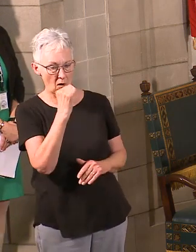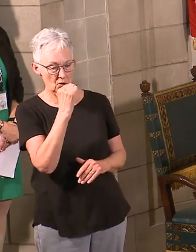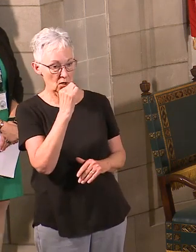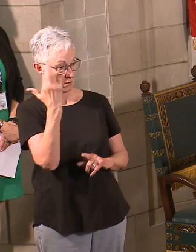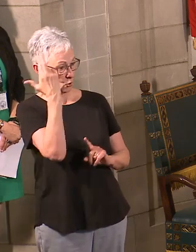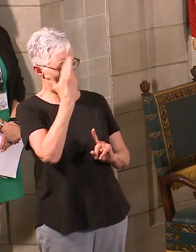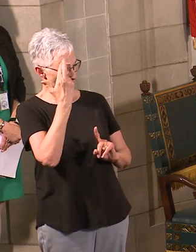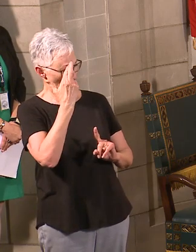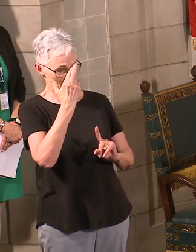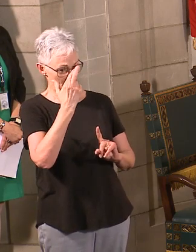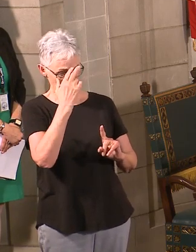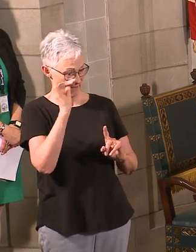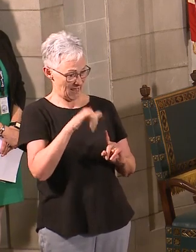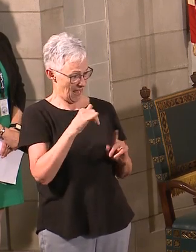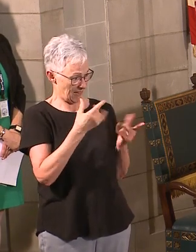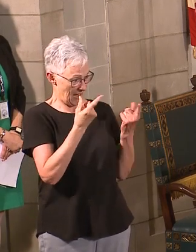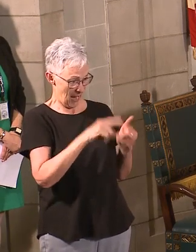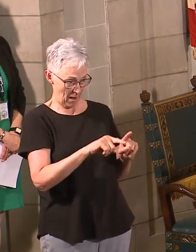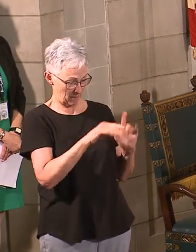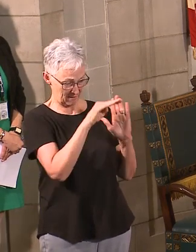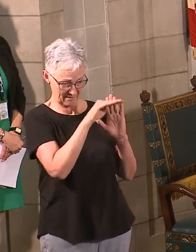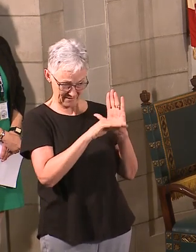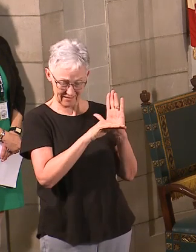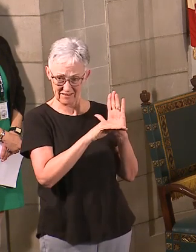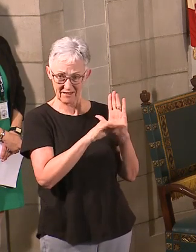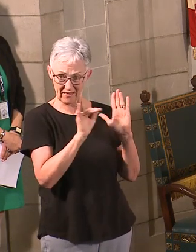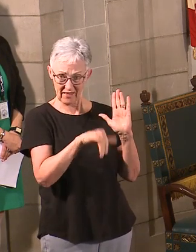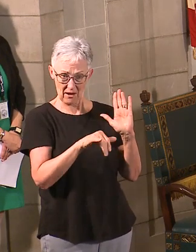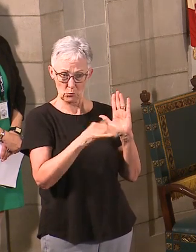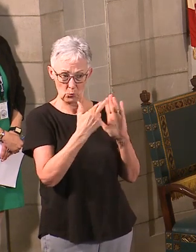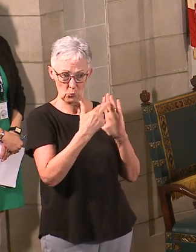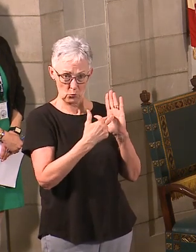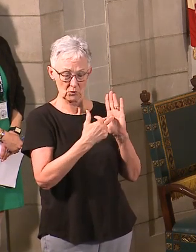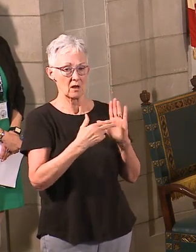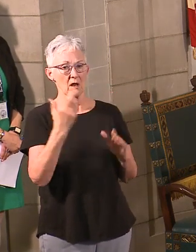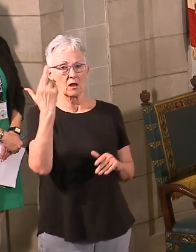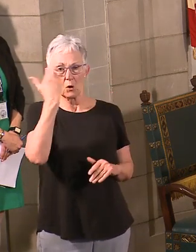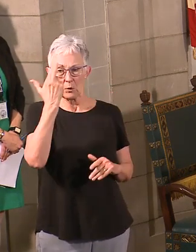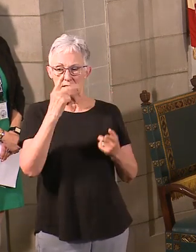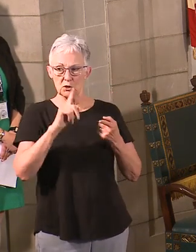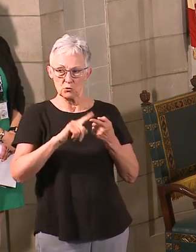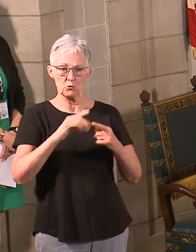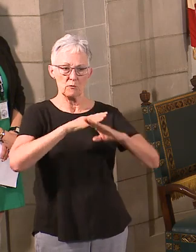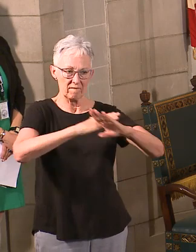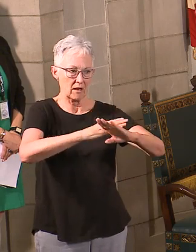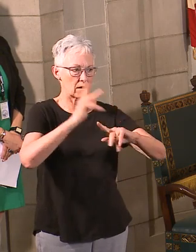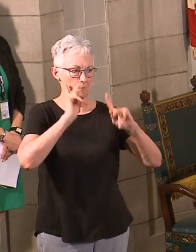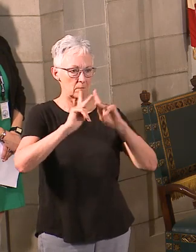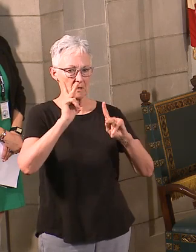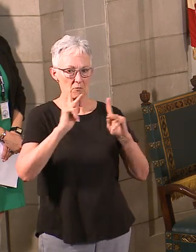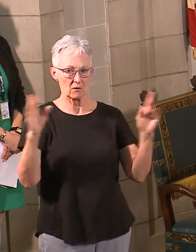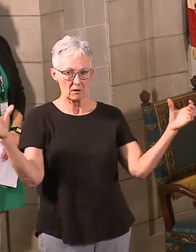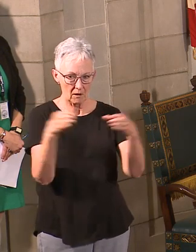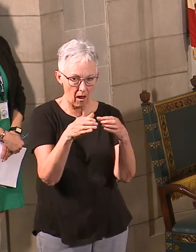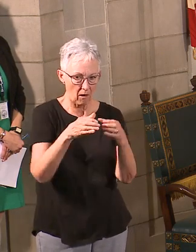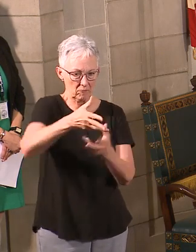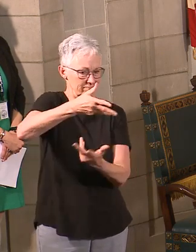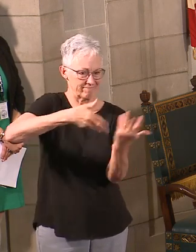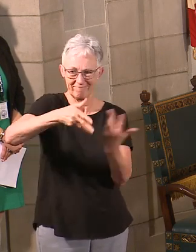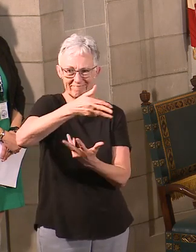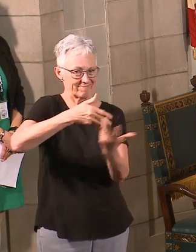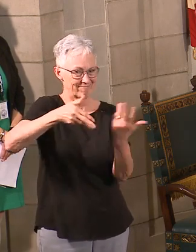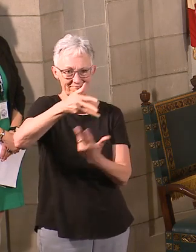on making sure that we're doing all we can to limit those social interactions to be able to limit the spread of the virus. And that's where we